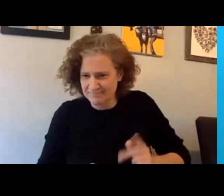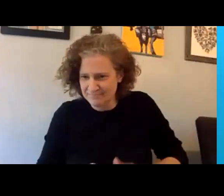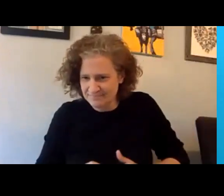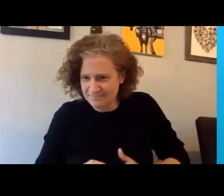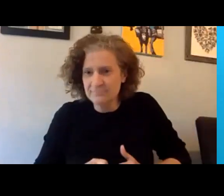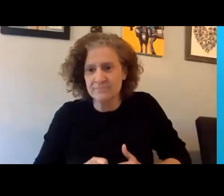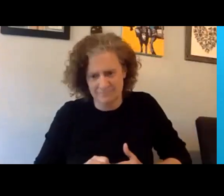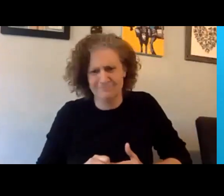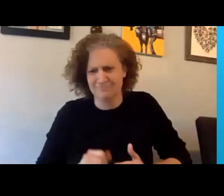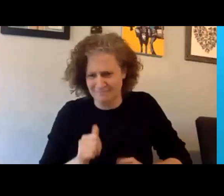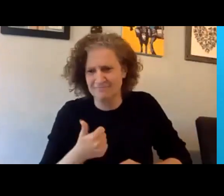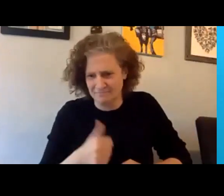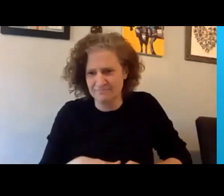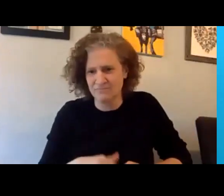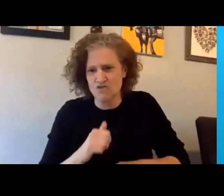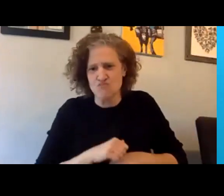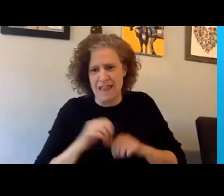climbing.